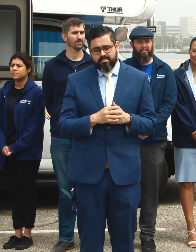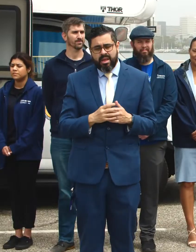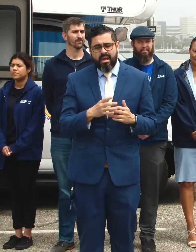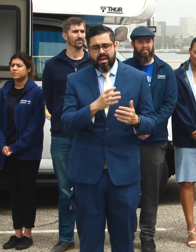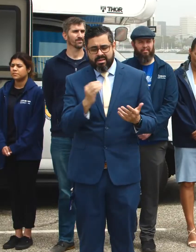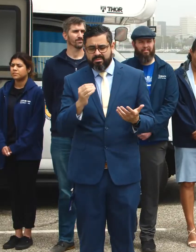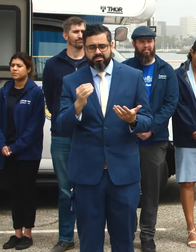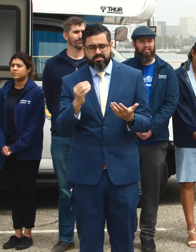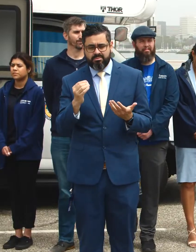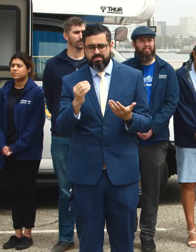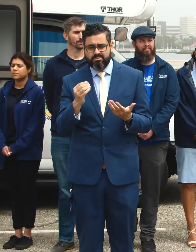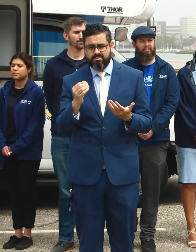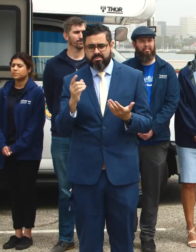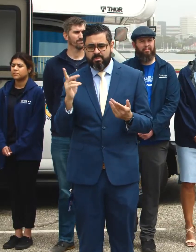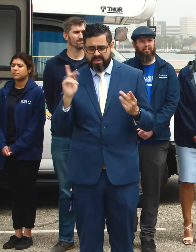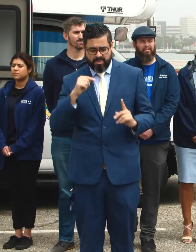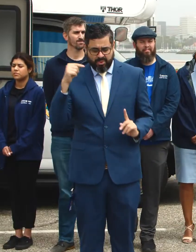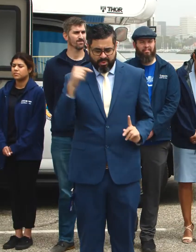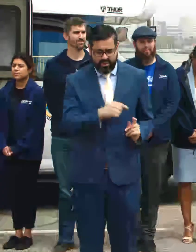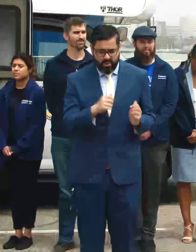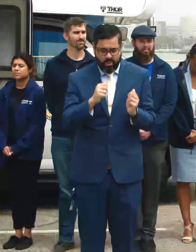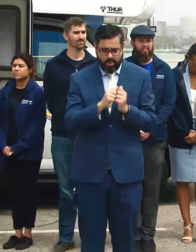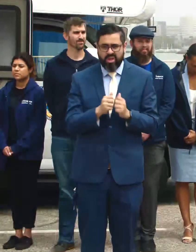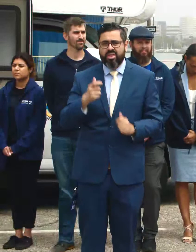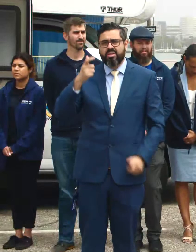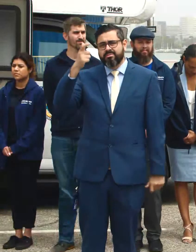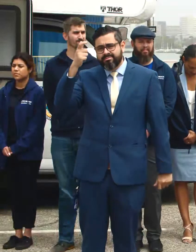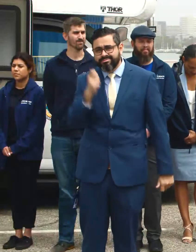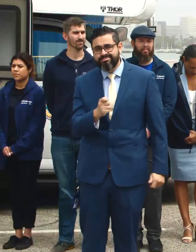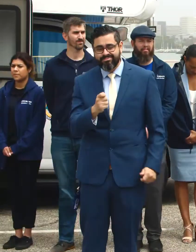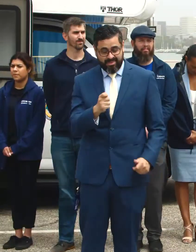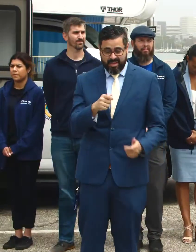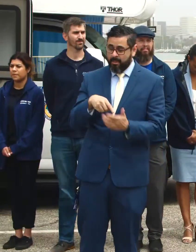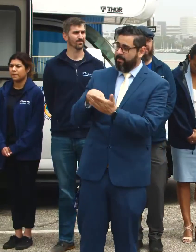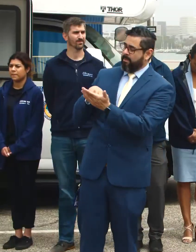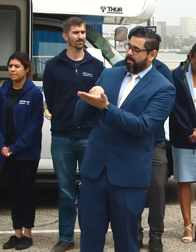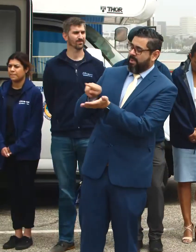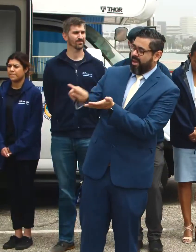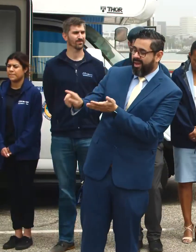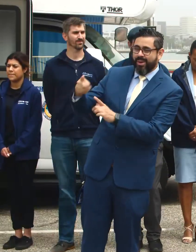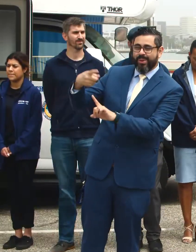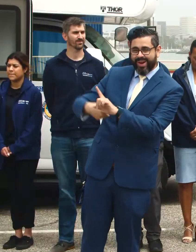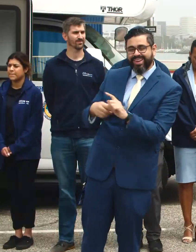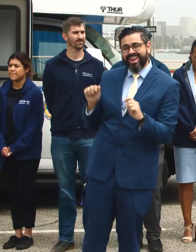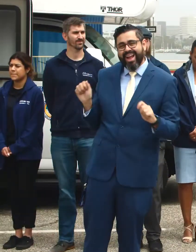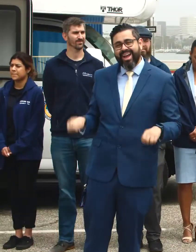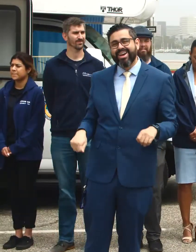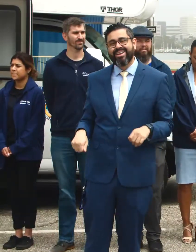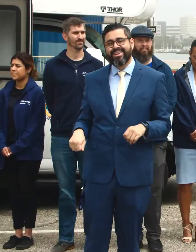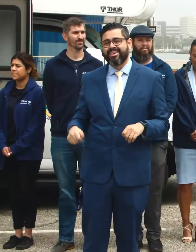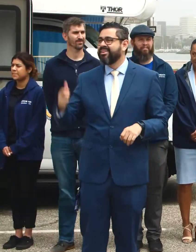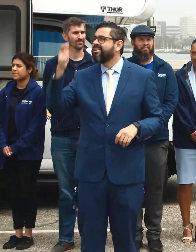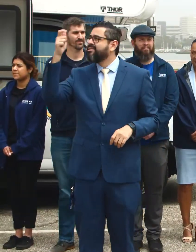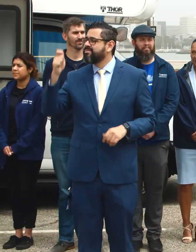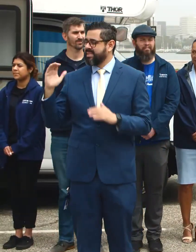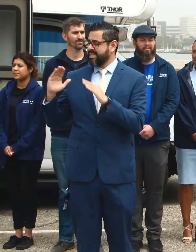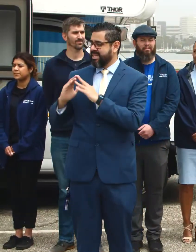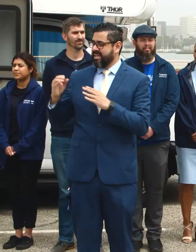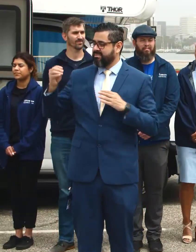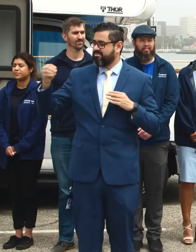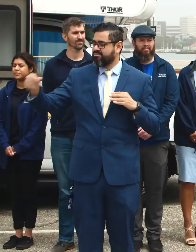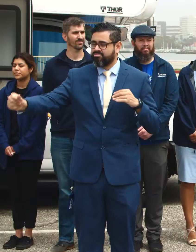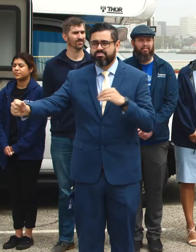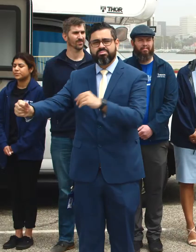And these are people with vouchers. They're able to pay some degree of rent, right? It's guaranteed income for a